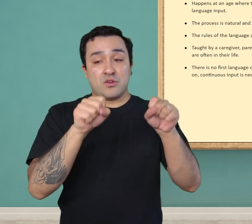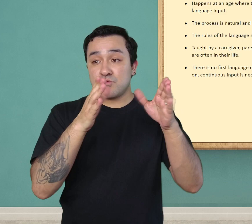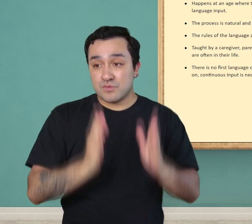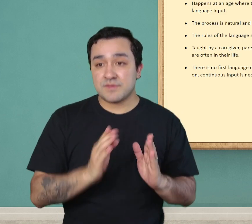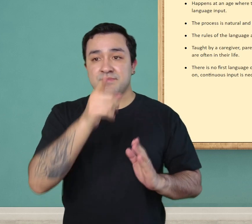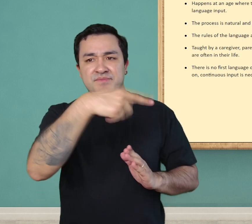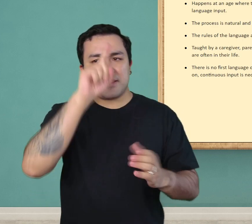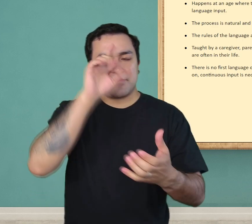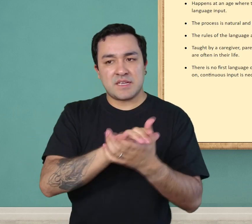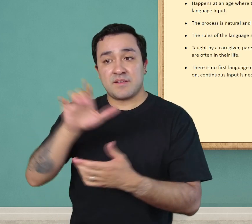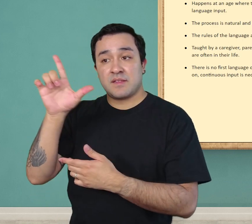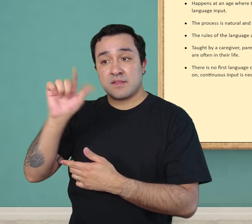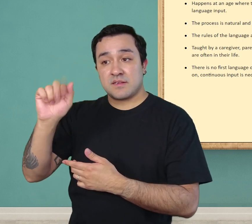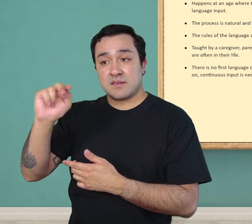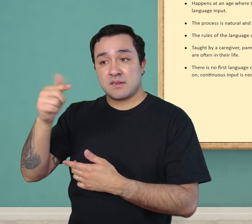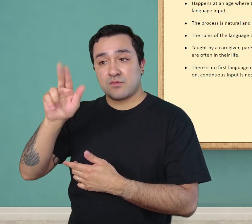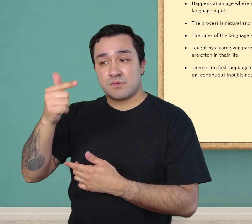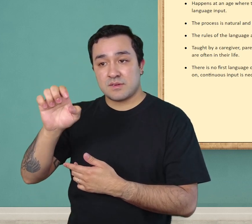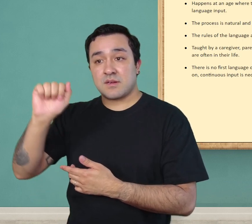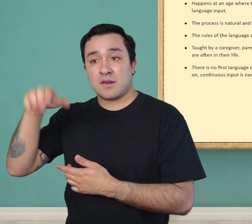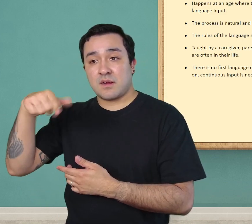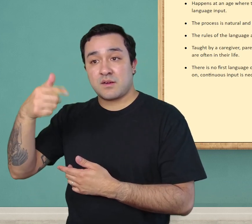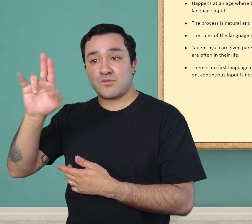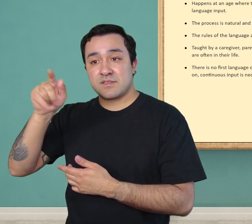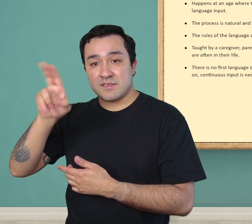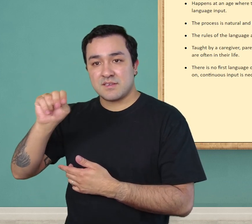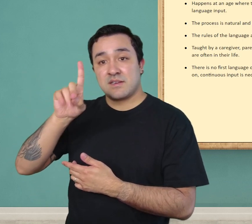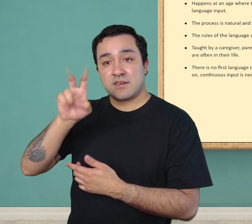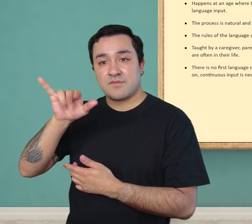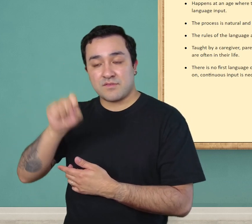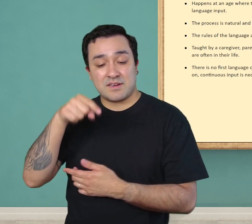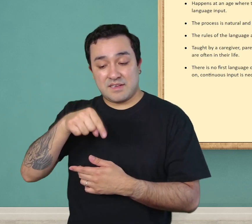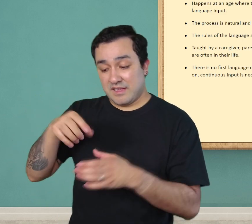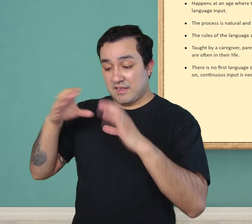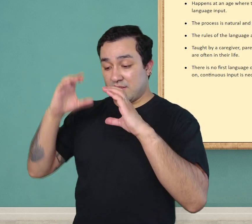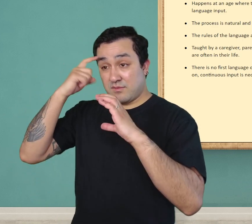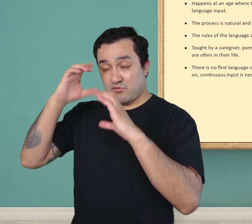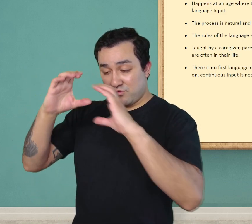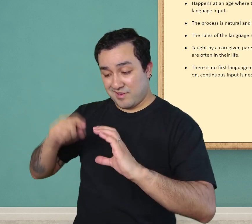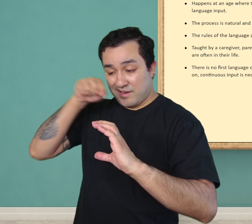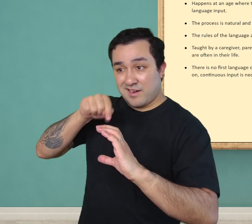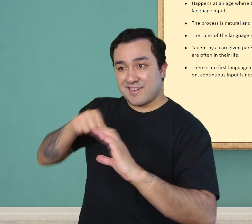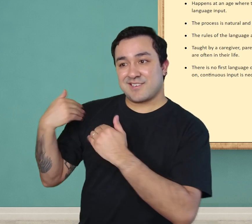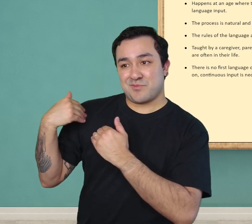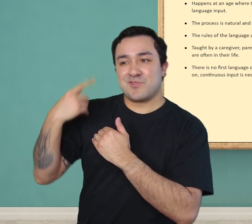the language acquisition device is responsible for infants to easily receive language input.